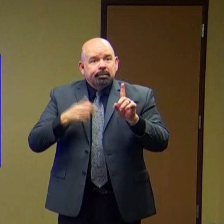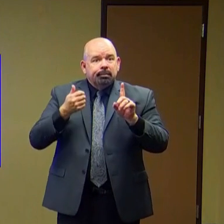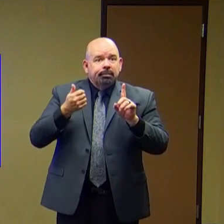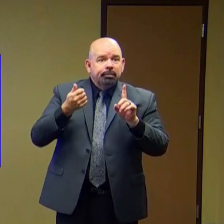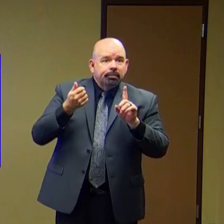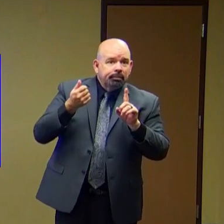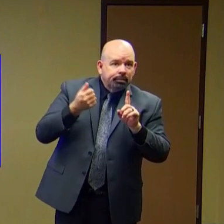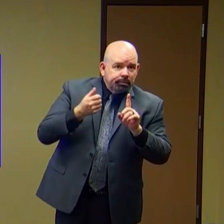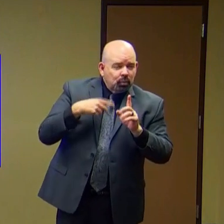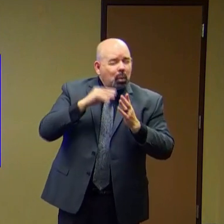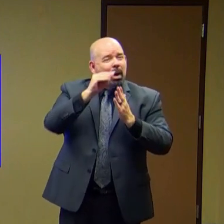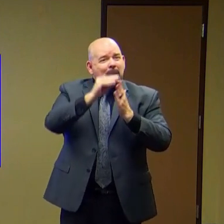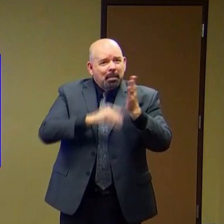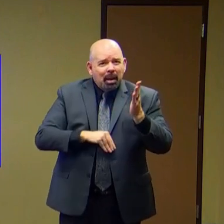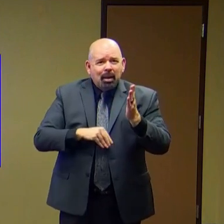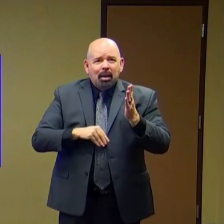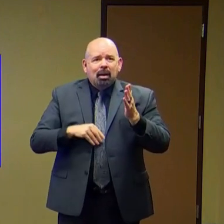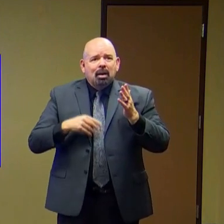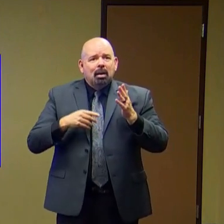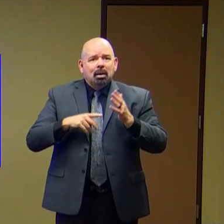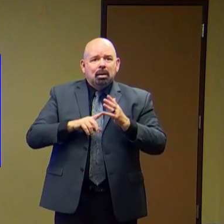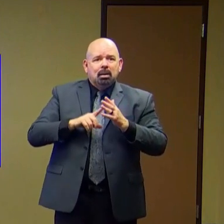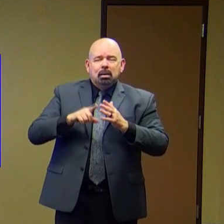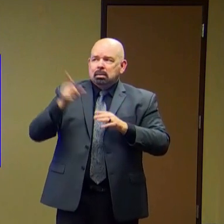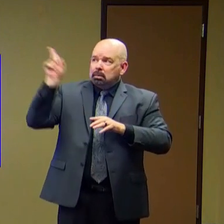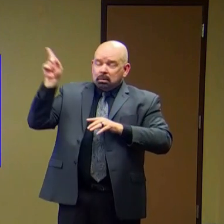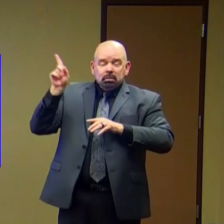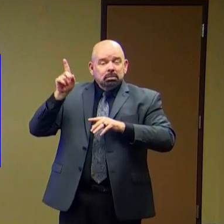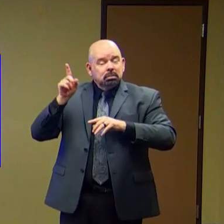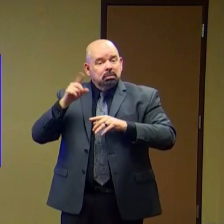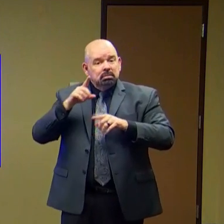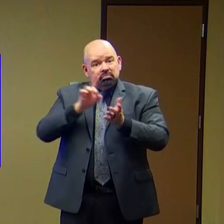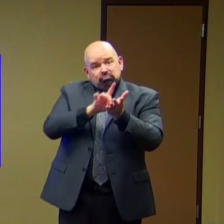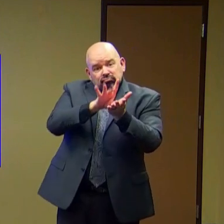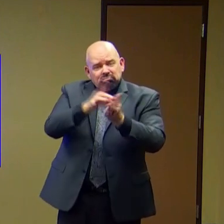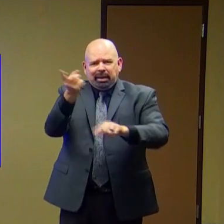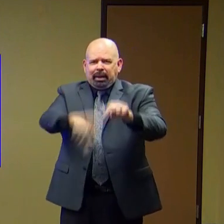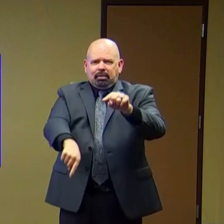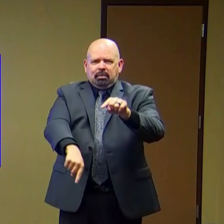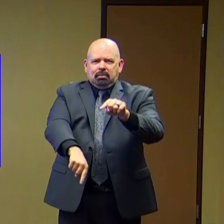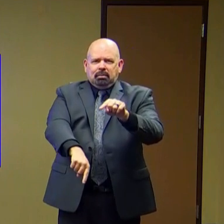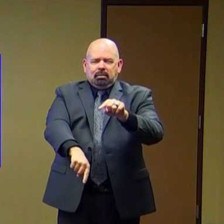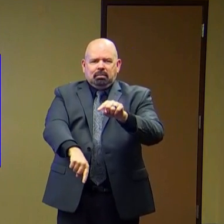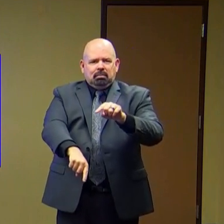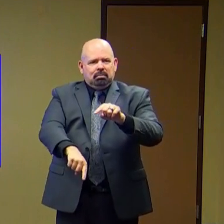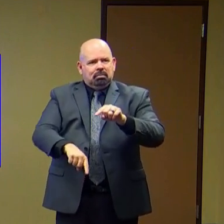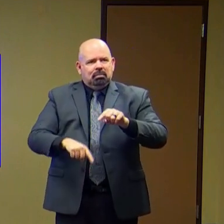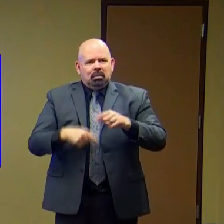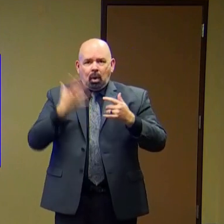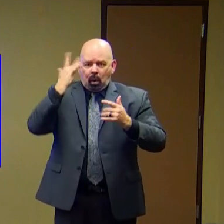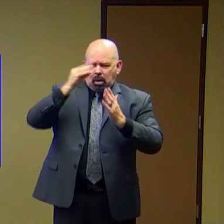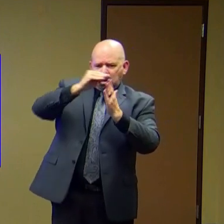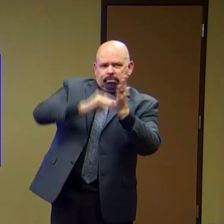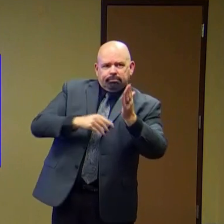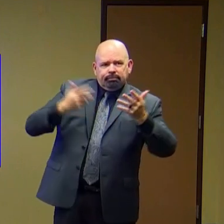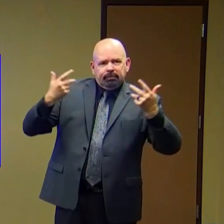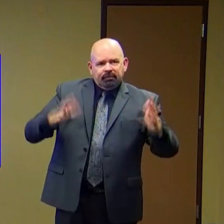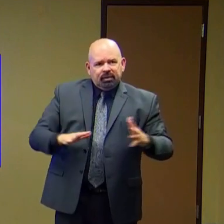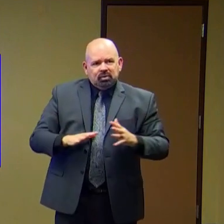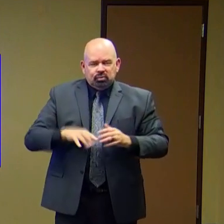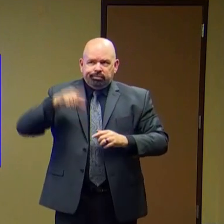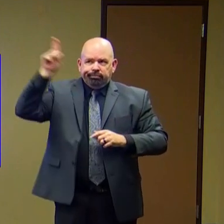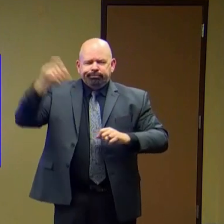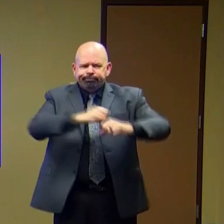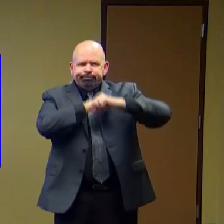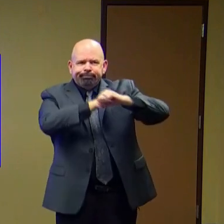for eviction protection until the end of the year. So that will qualify you under the CDC order. Just